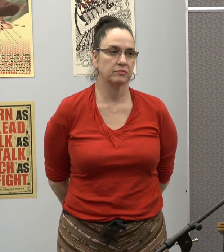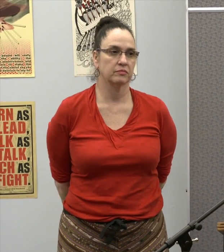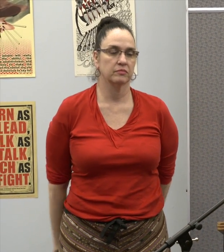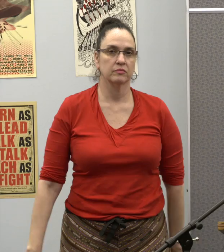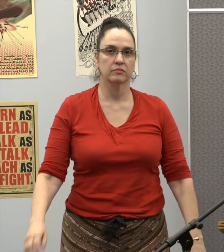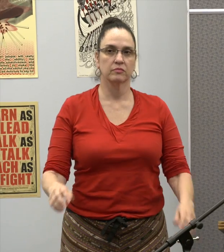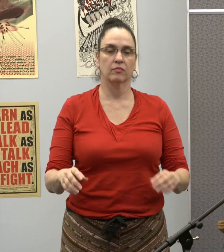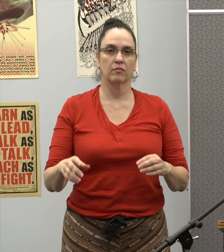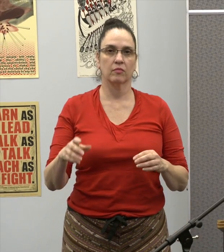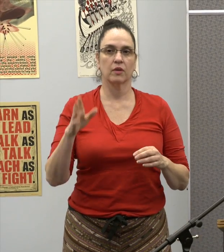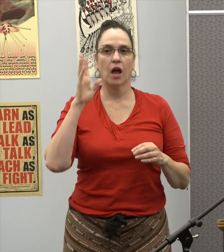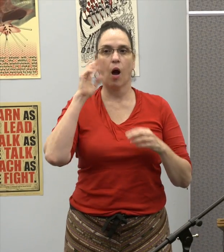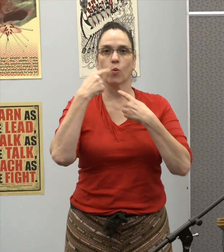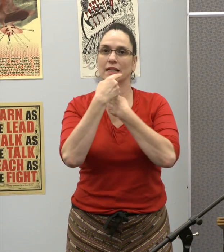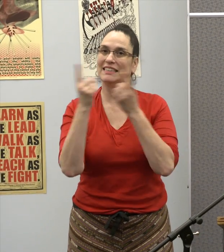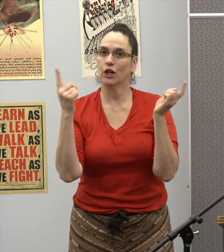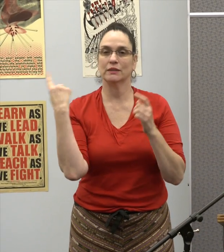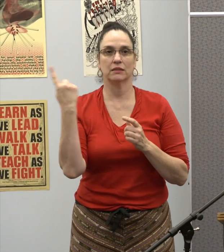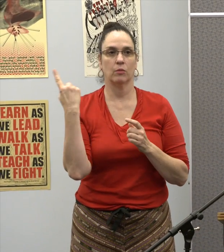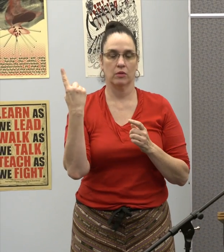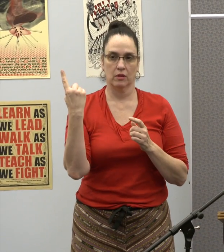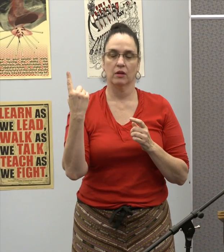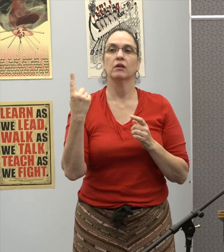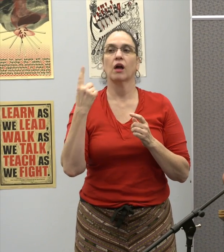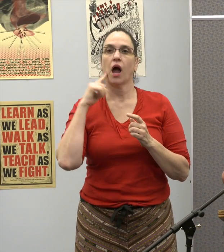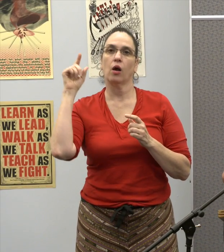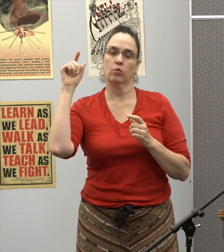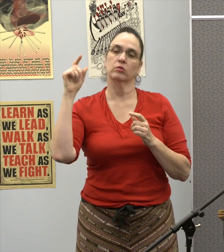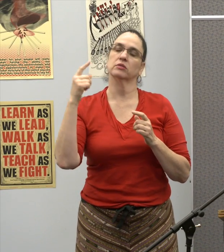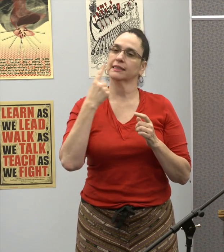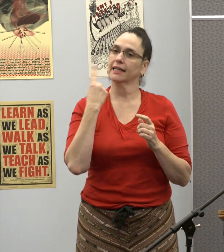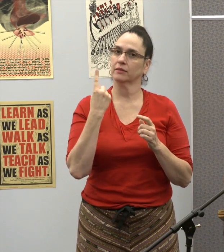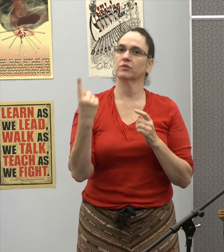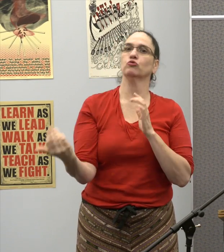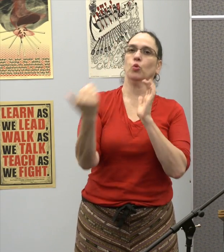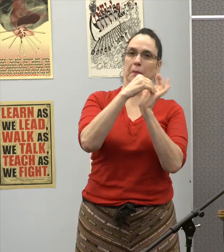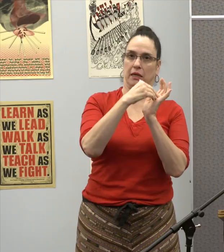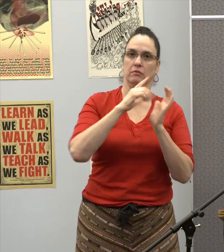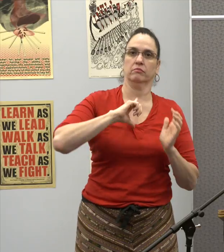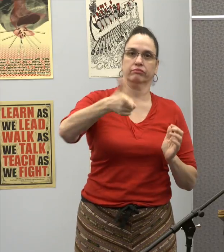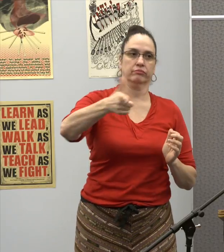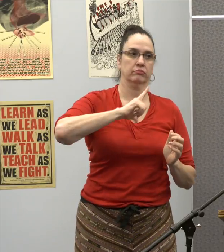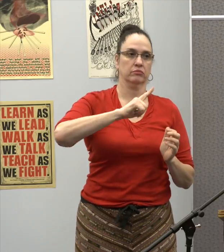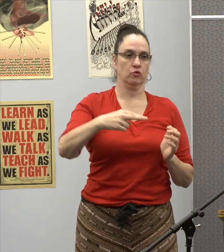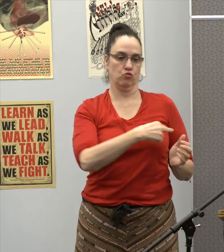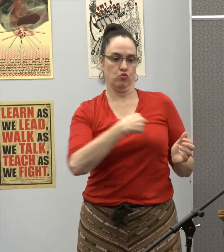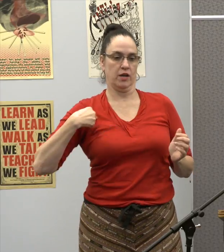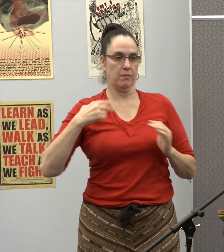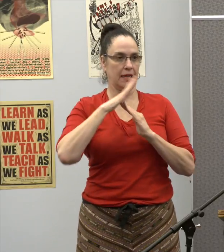I'm going to say something and it's going to be like call and response. If you could read my shirt, maybe you could repeat